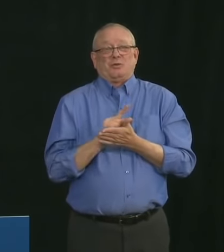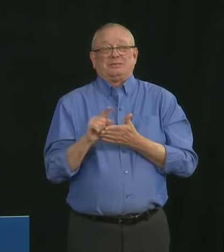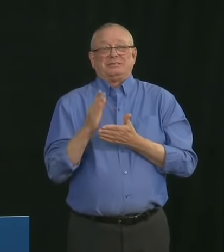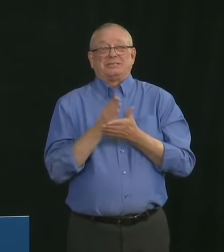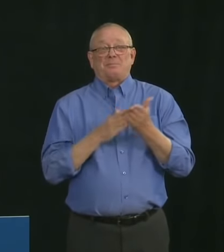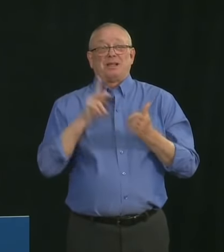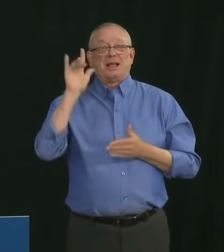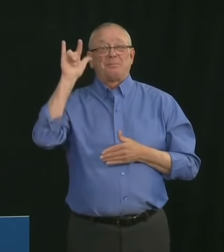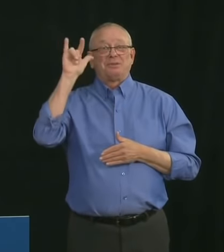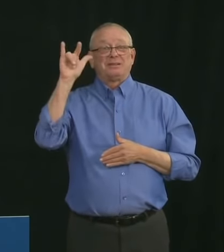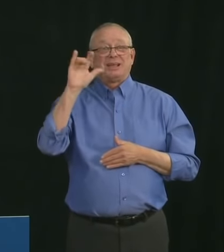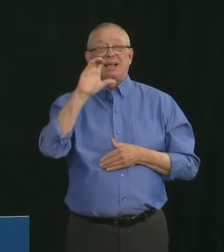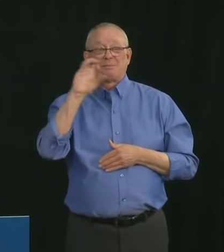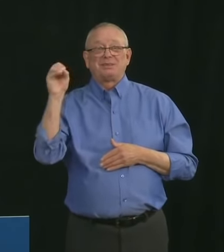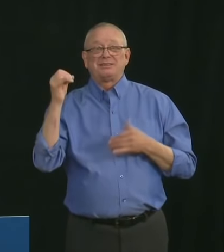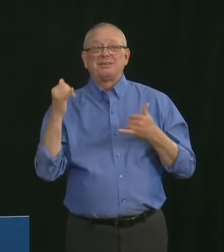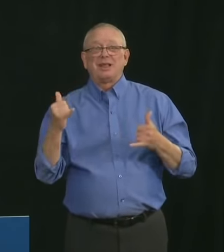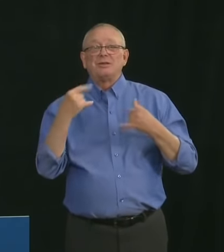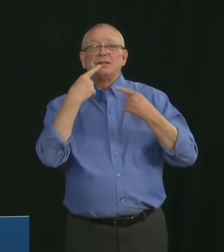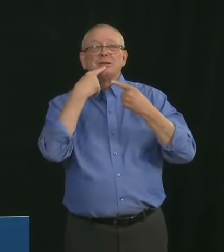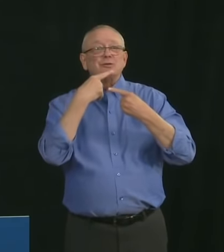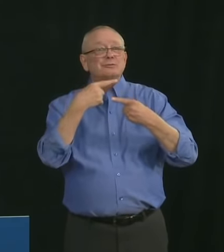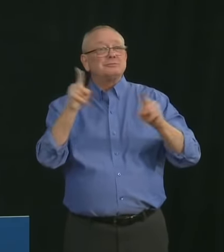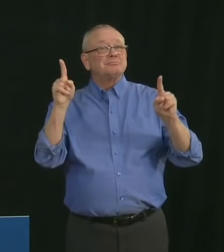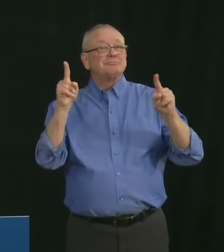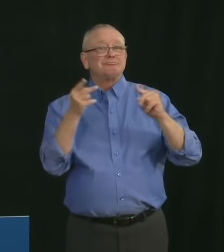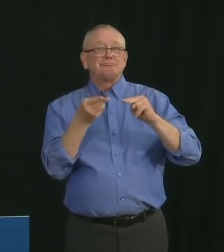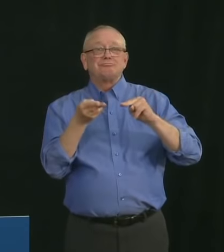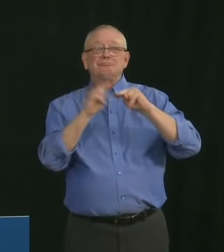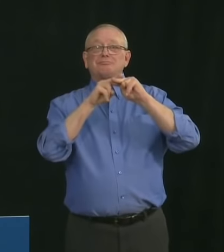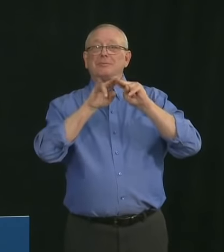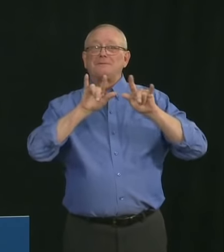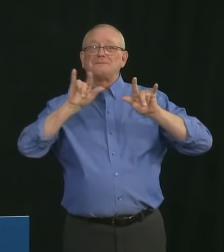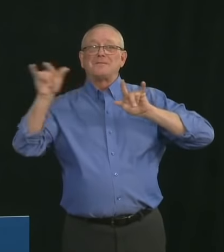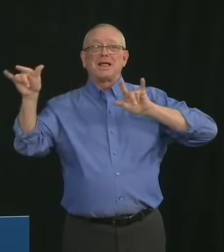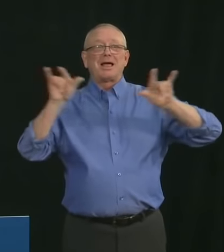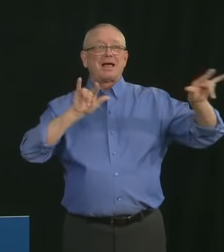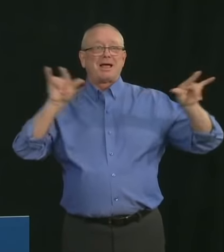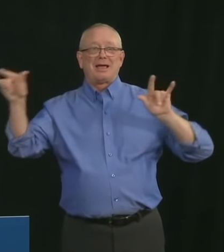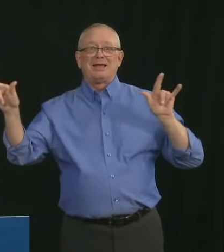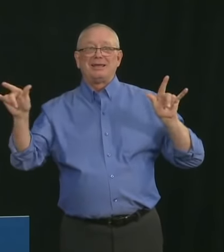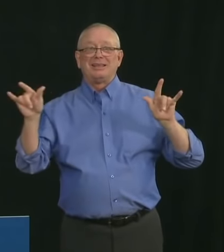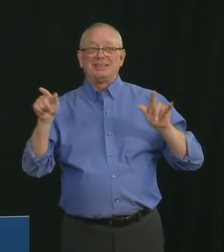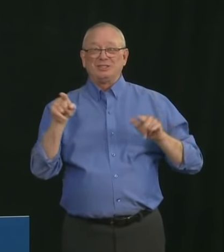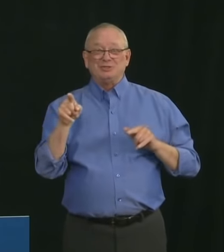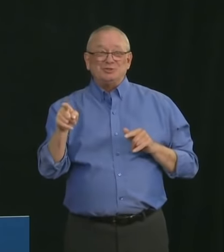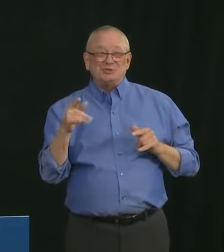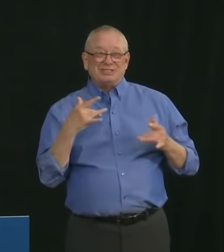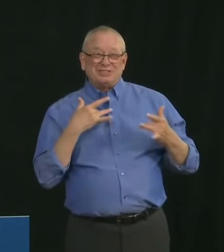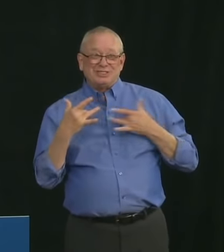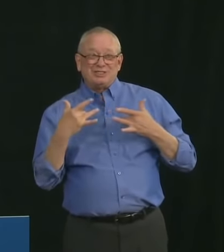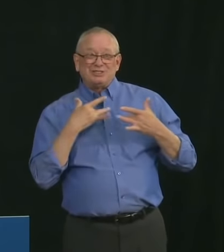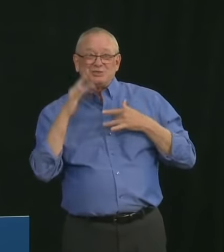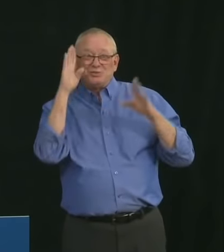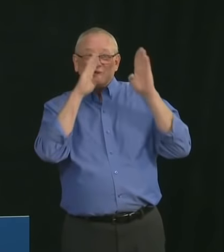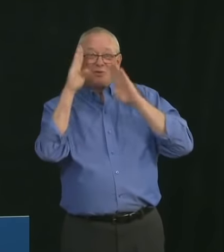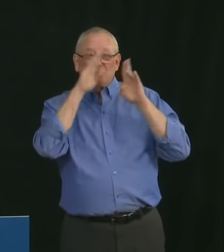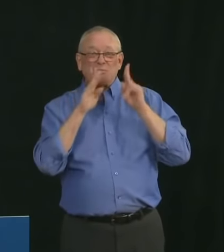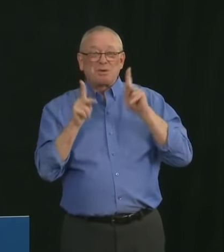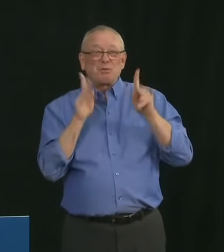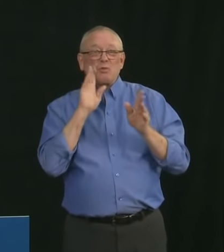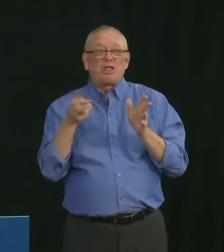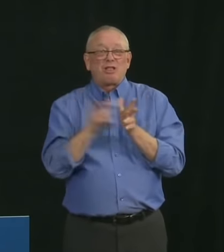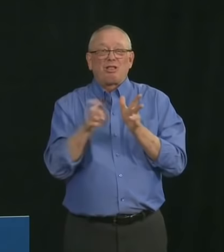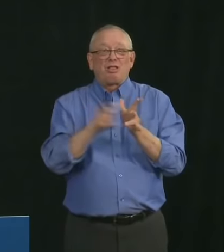So how much of a concern is it that people are not going to follow that advice, that they're going to go somewhere else in the country, get sick, and